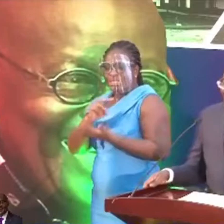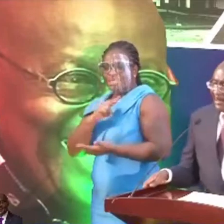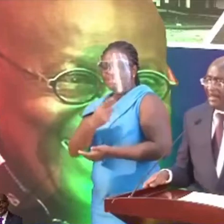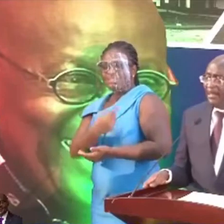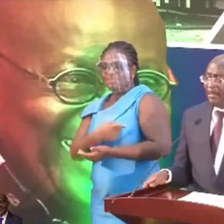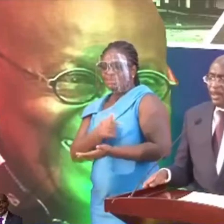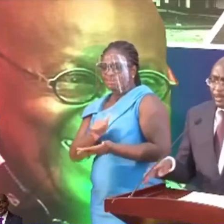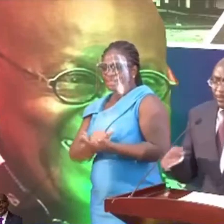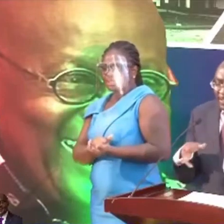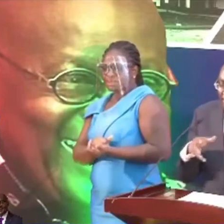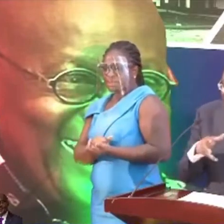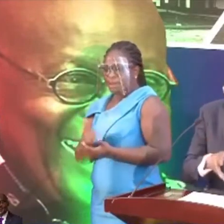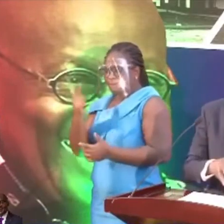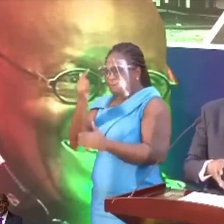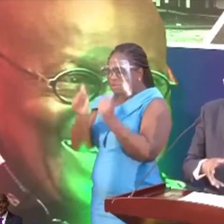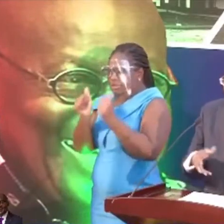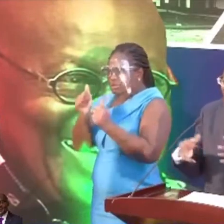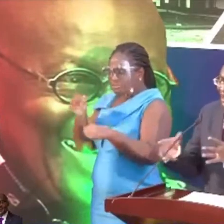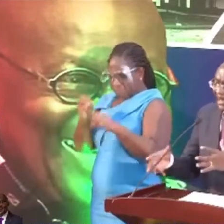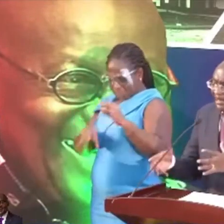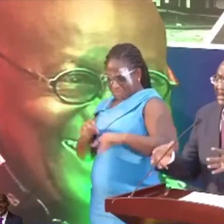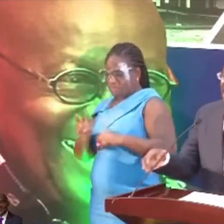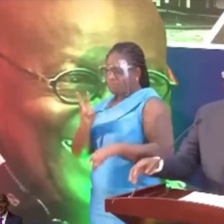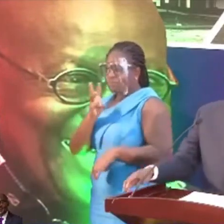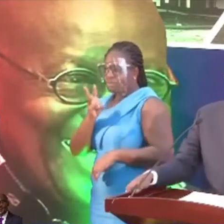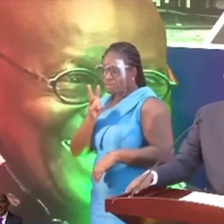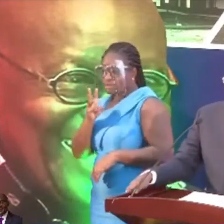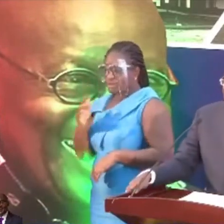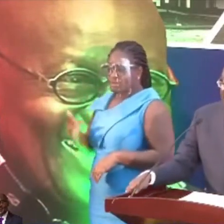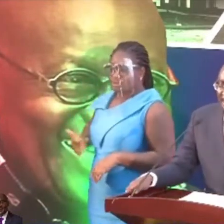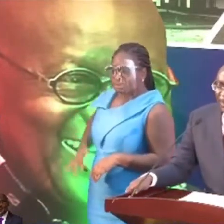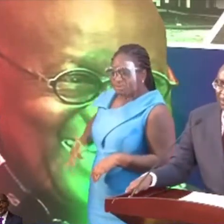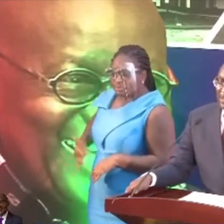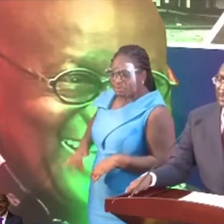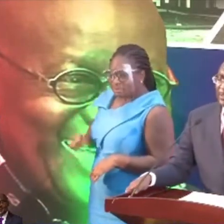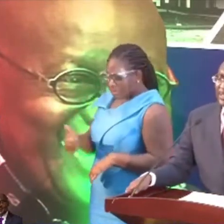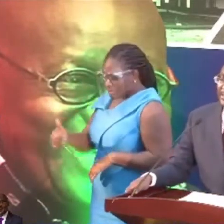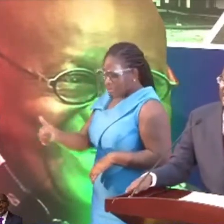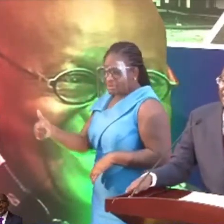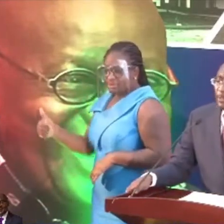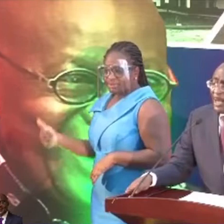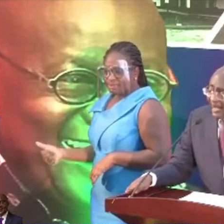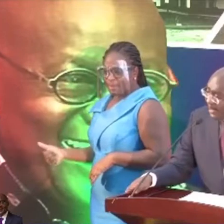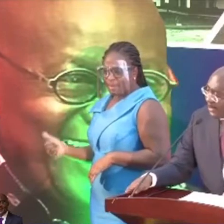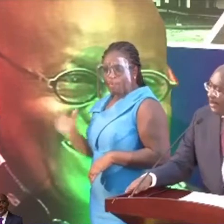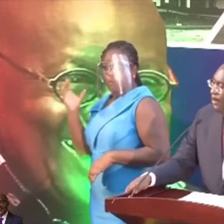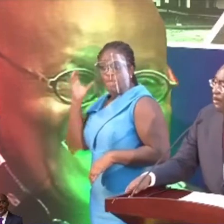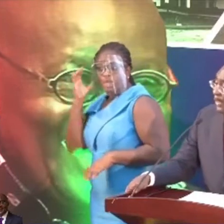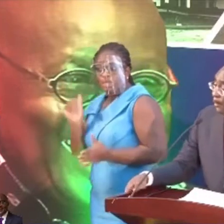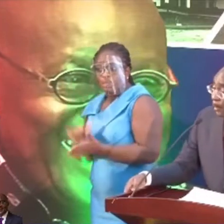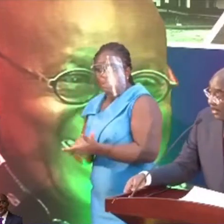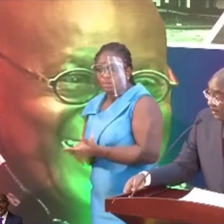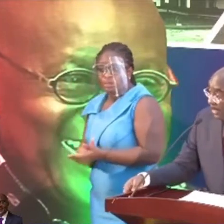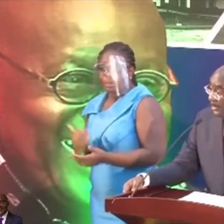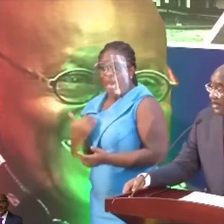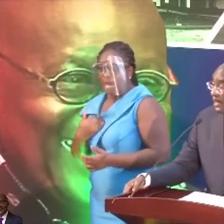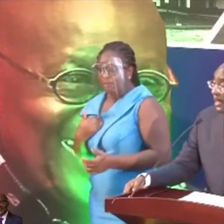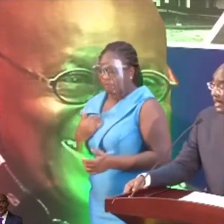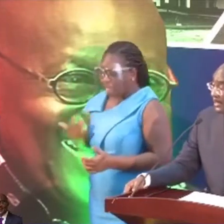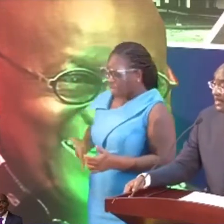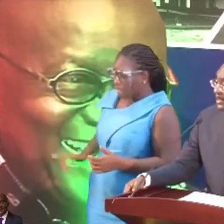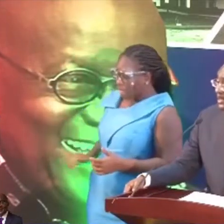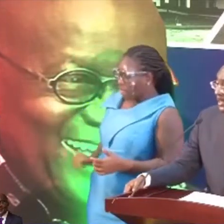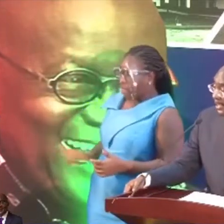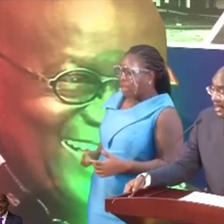attention because of the investment in water and in sanitation in all of these stories. Says, have you heard that we've had cholera in the